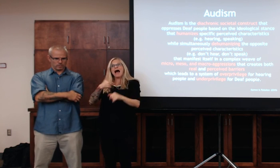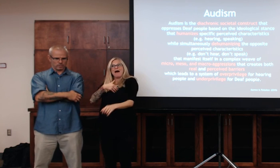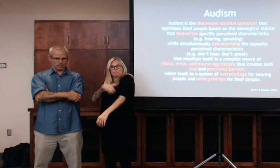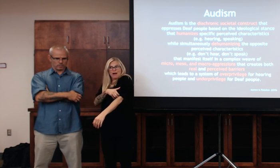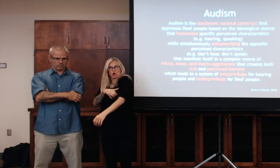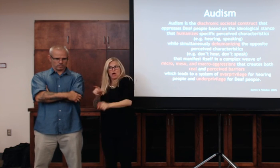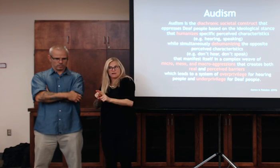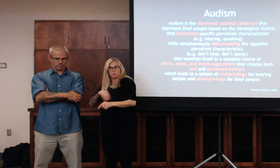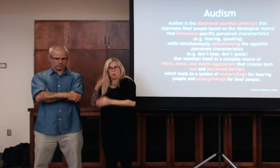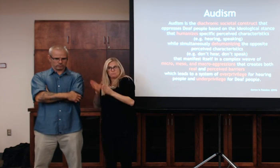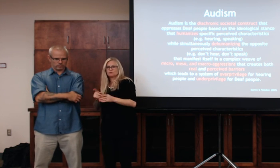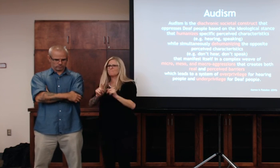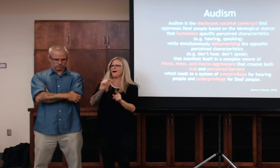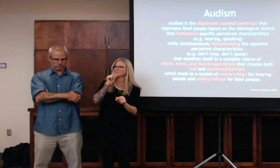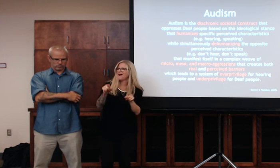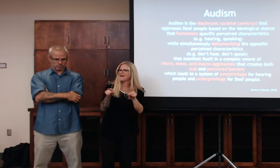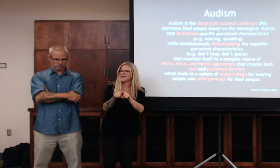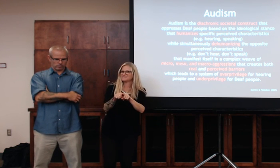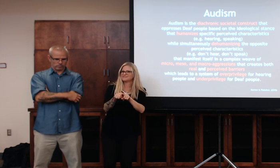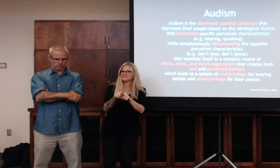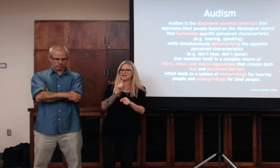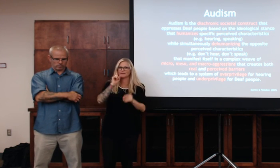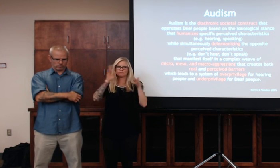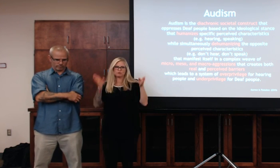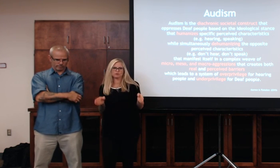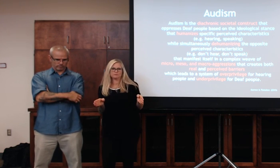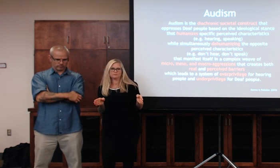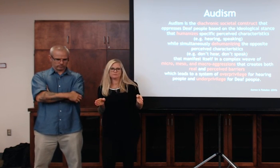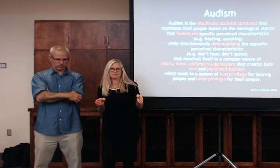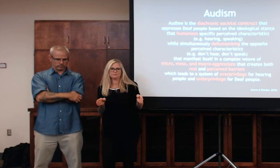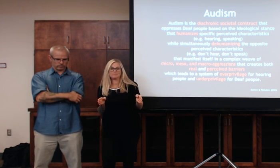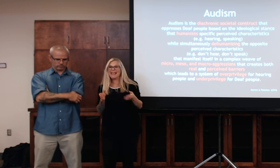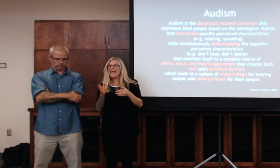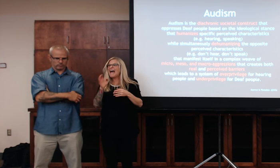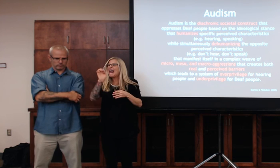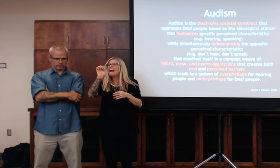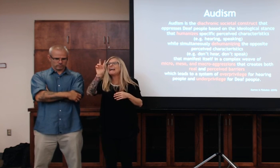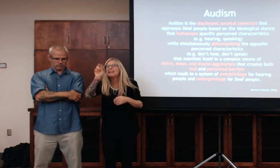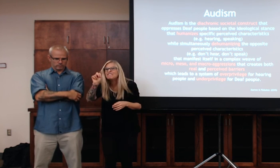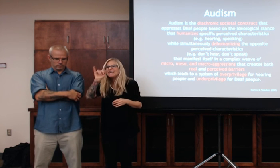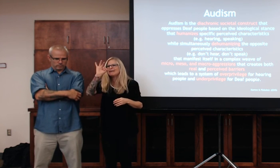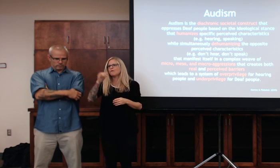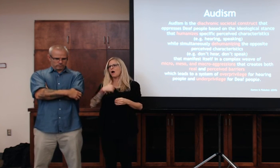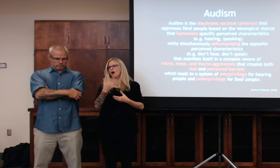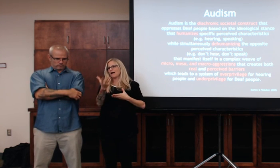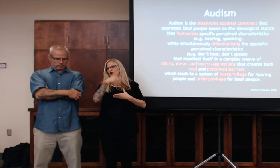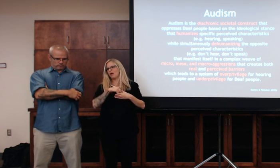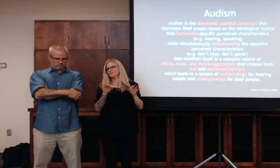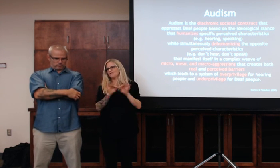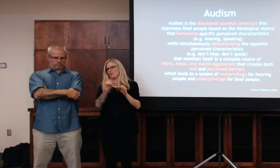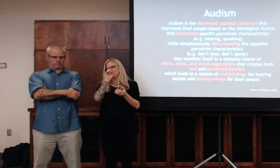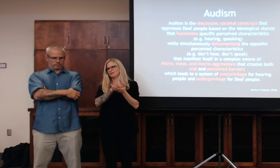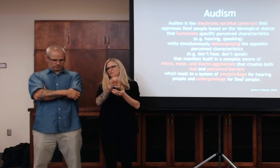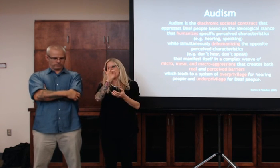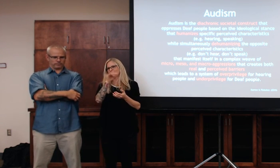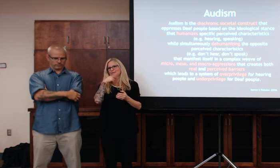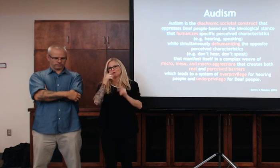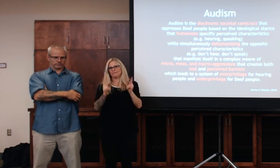Now, I have power as a white person, but not as a deaf person. Even if I internalize the value beliefs of